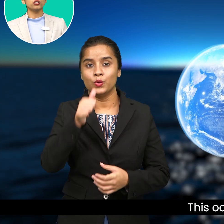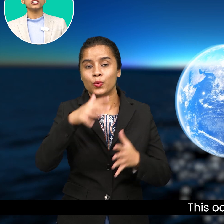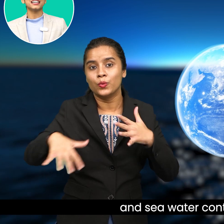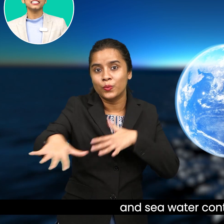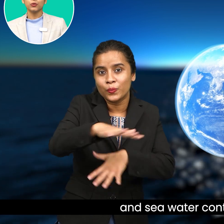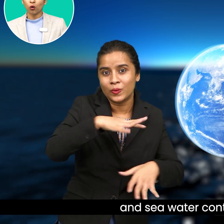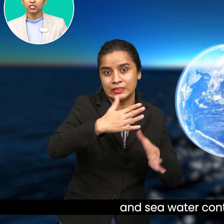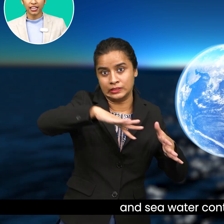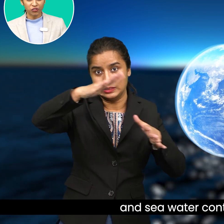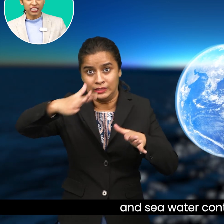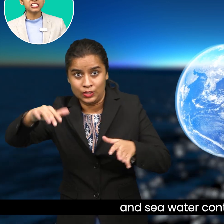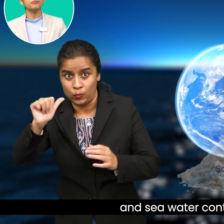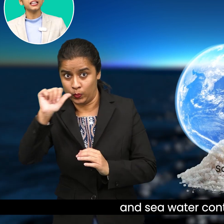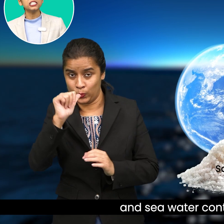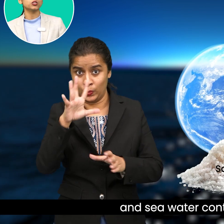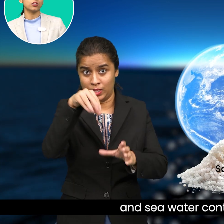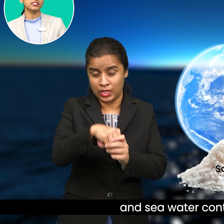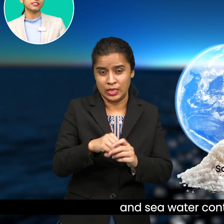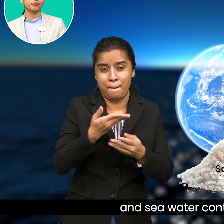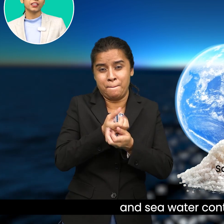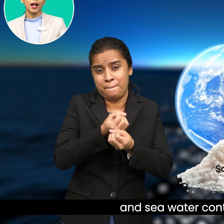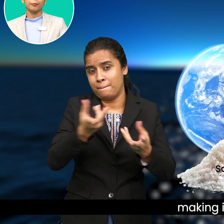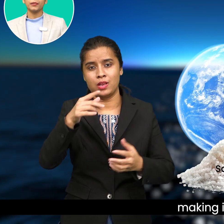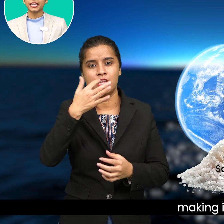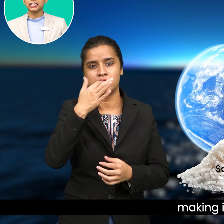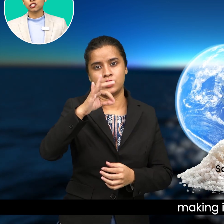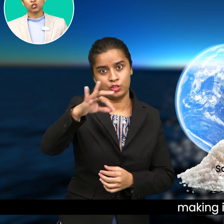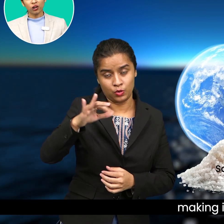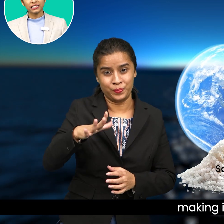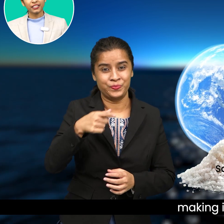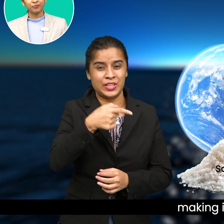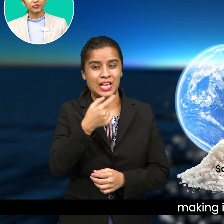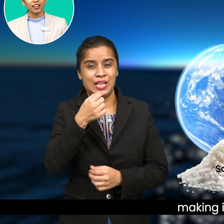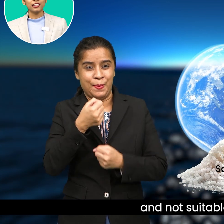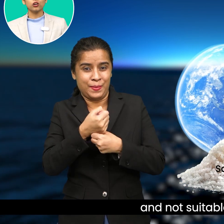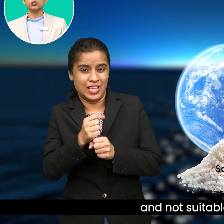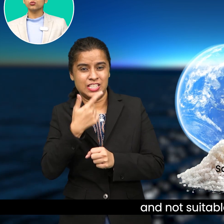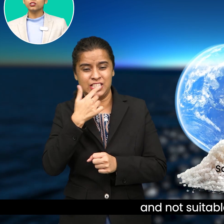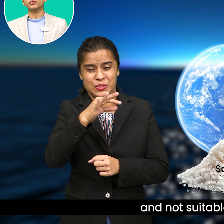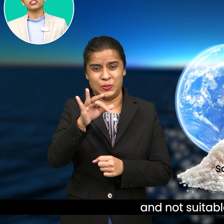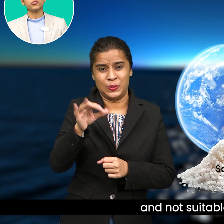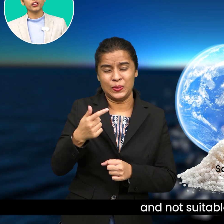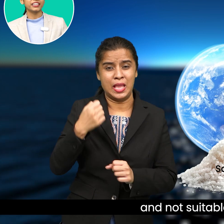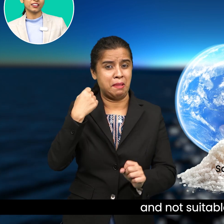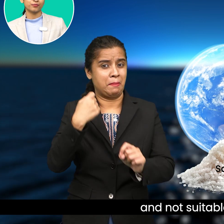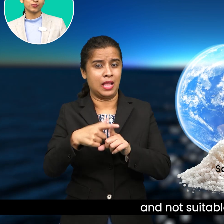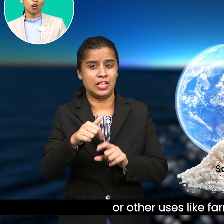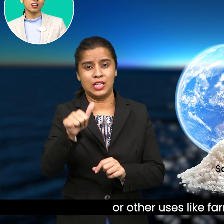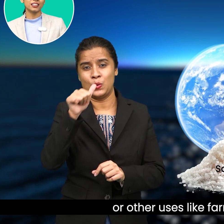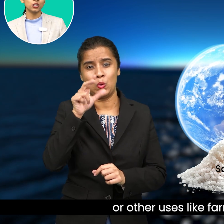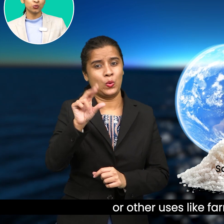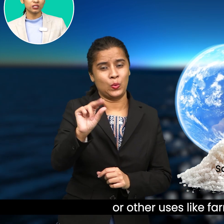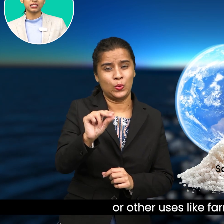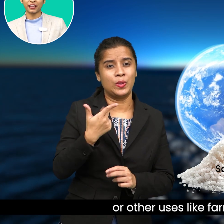This ocean and sea water contains many salts, making it salty and not suitable for drinking